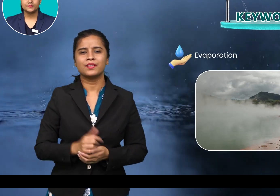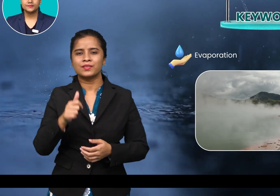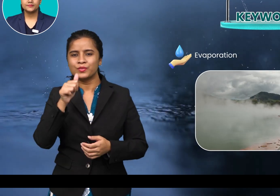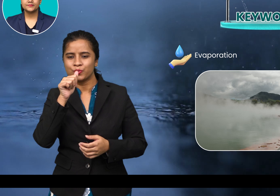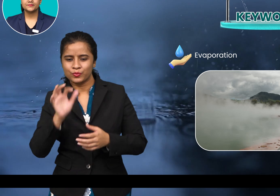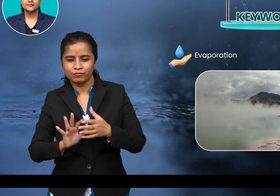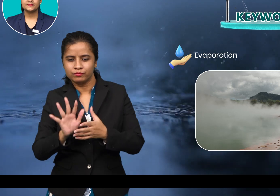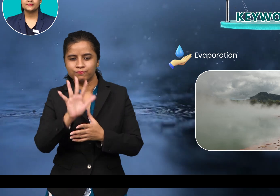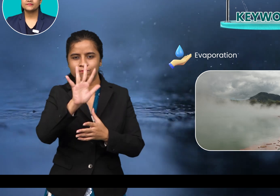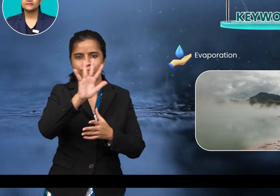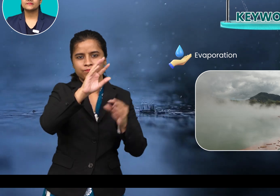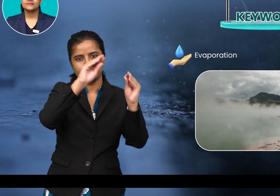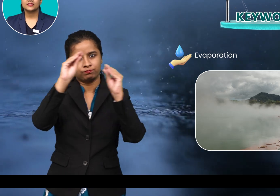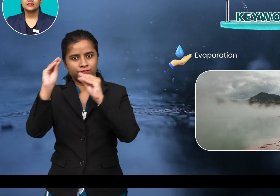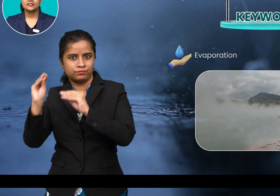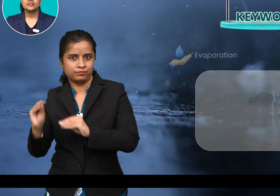evaporation,